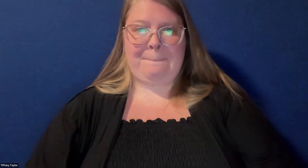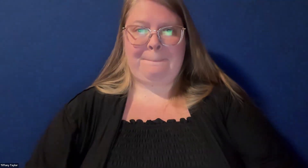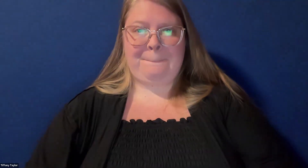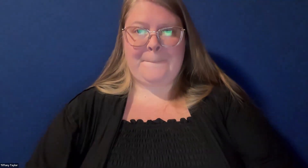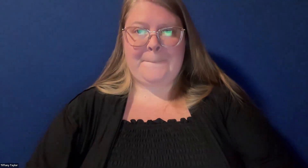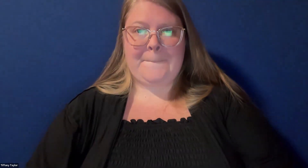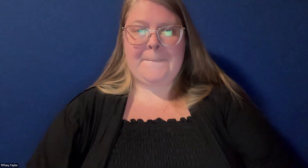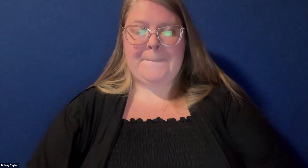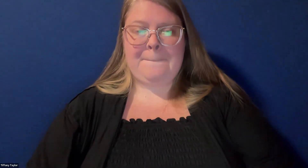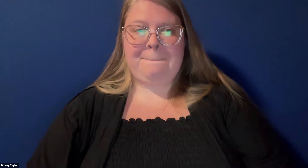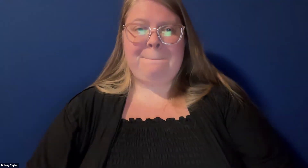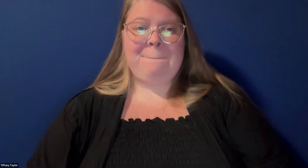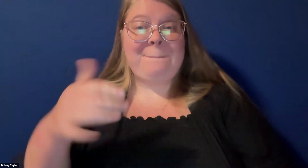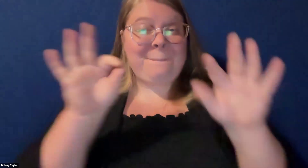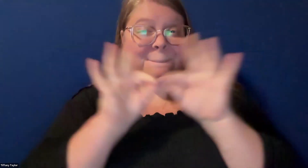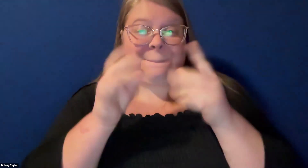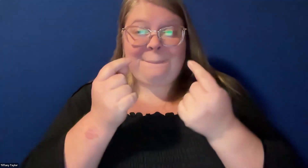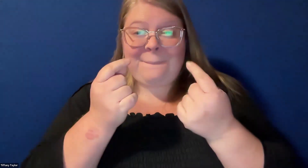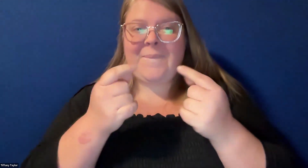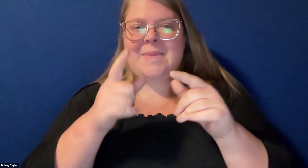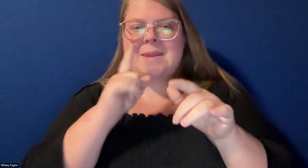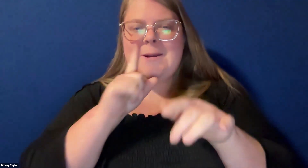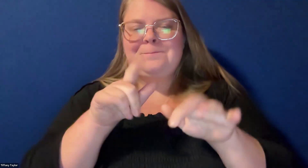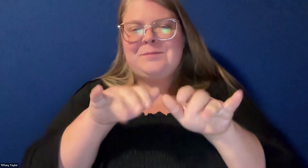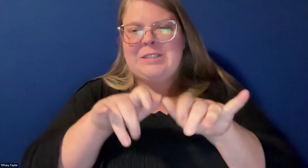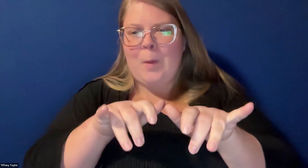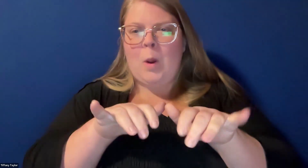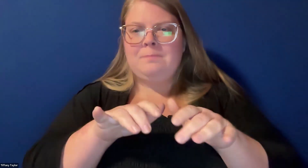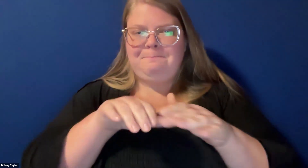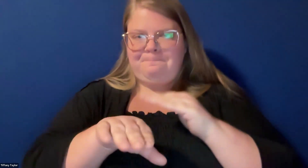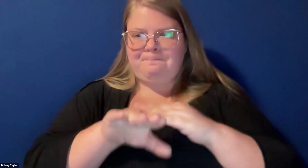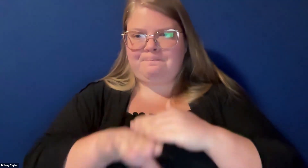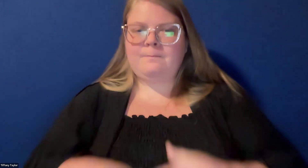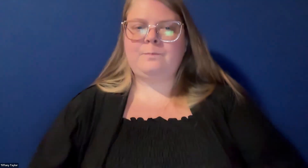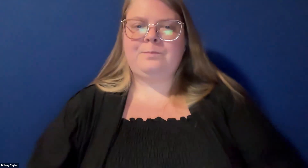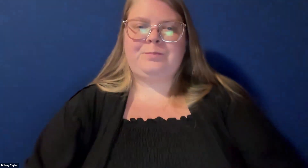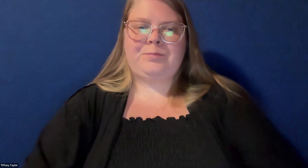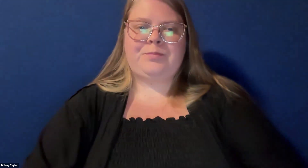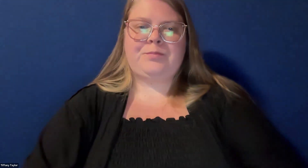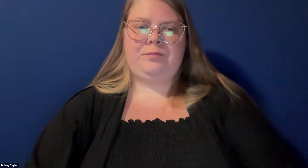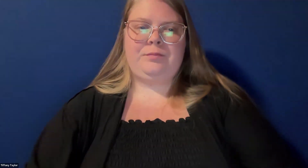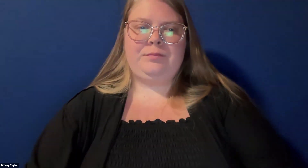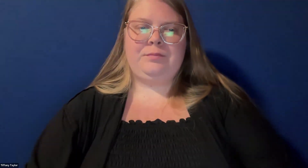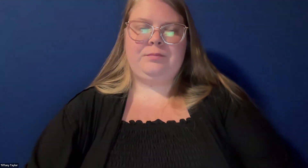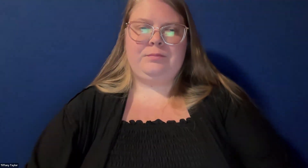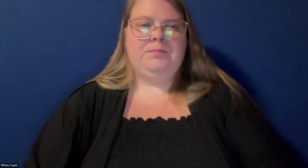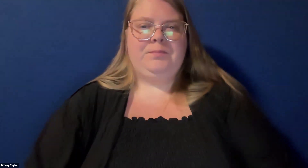keyboard accessibility. So when you are actually developing any block